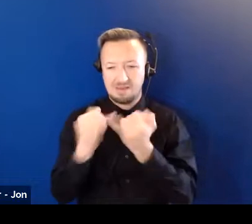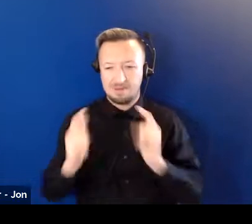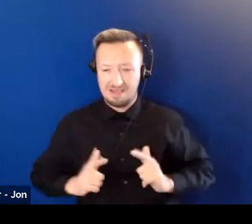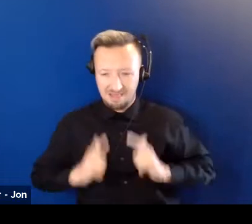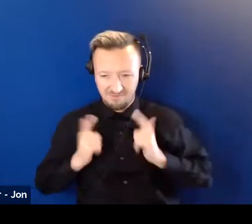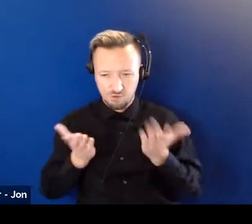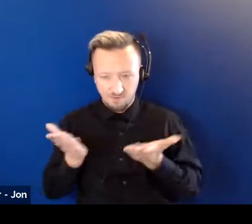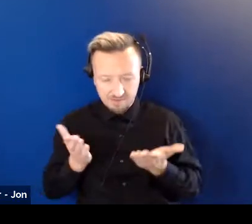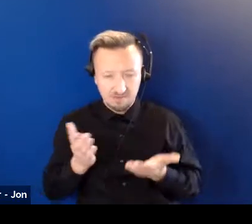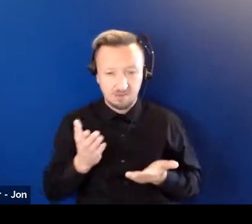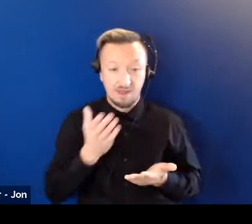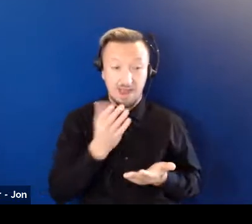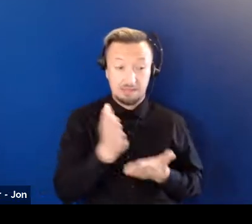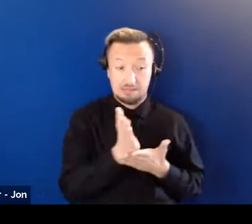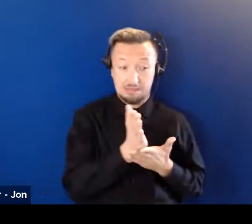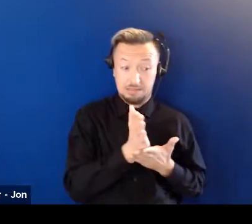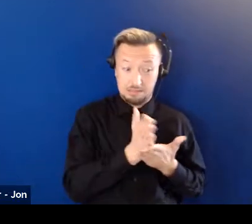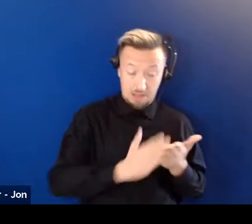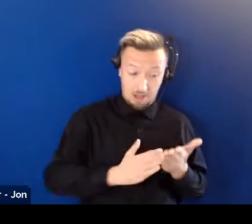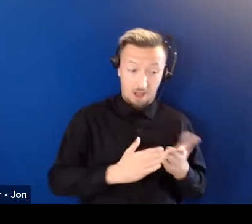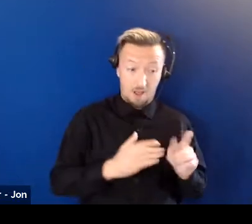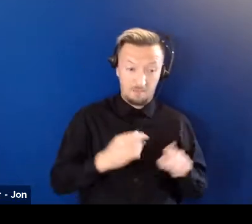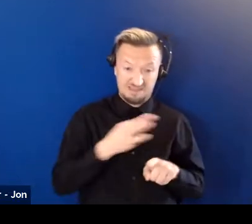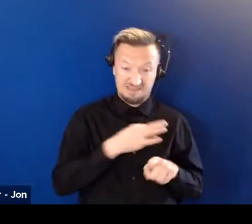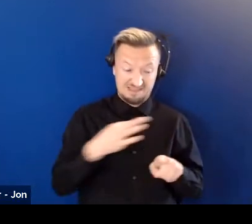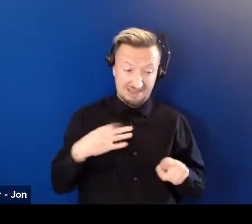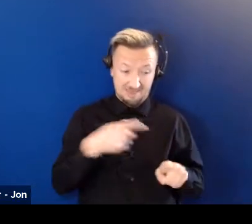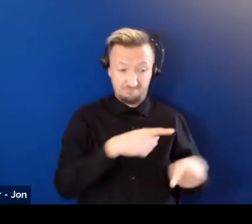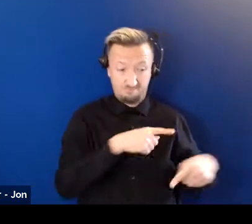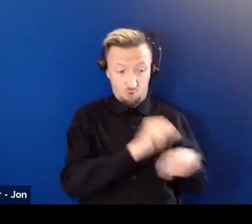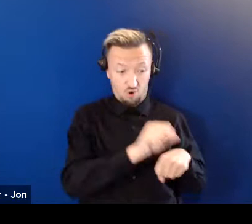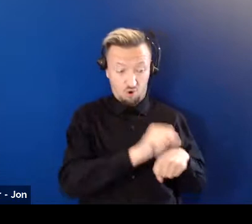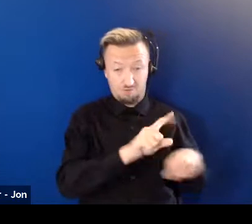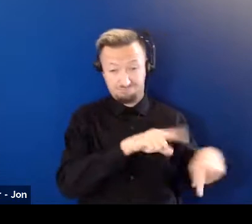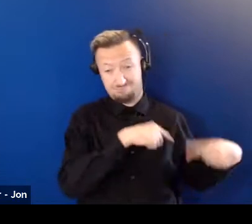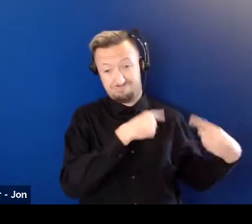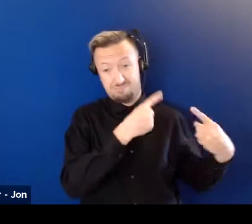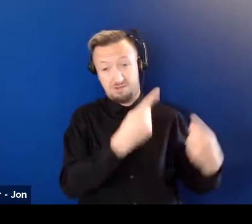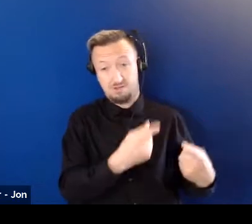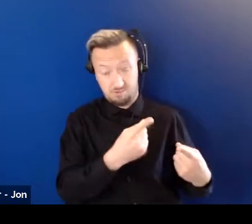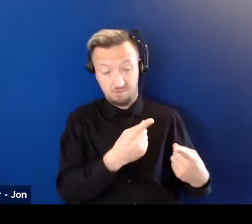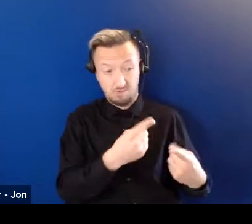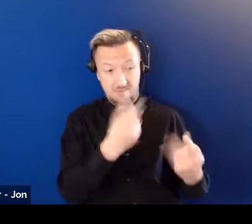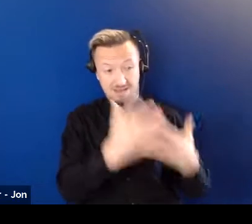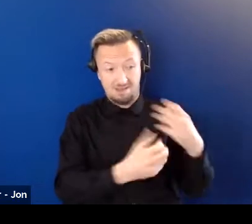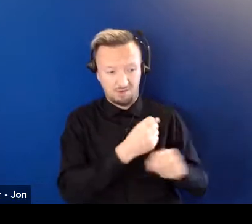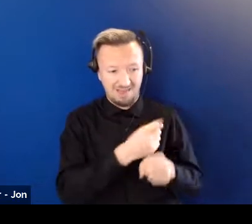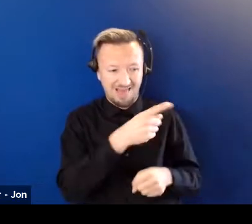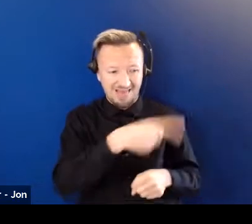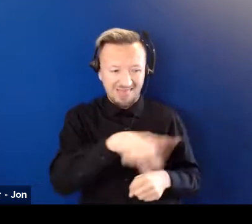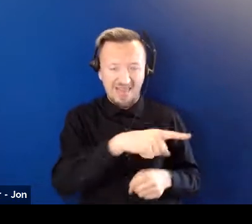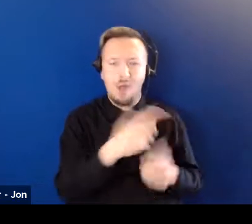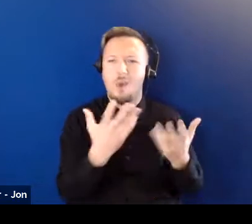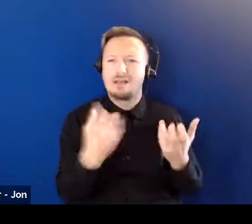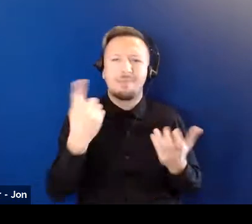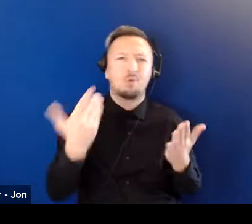also knowing that some of our staff that had been with us for many years were really looking for something new to kind of dig their teeth or